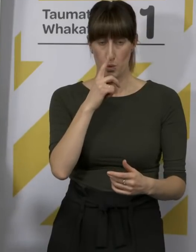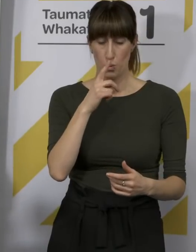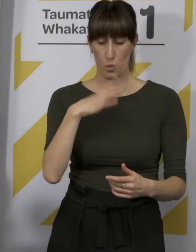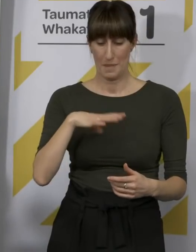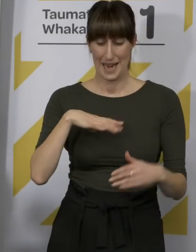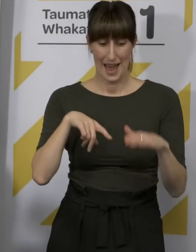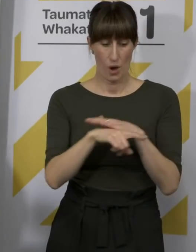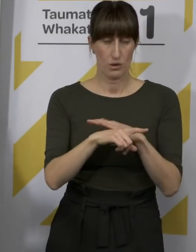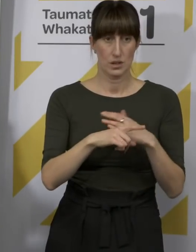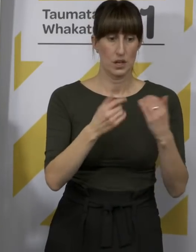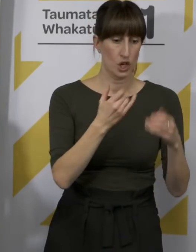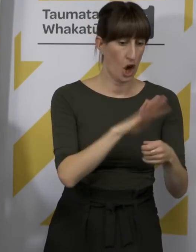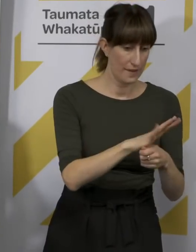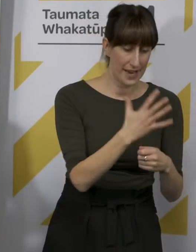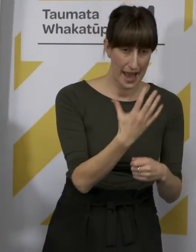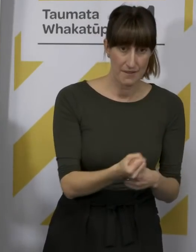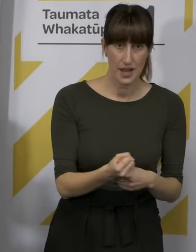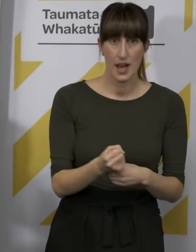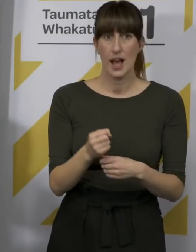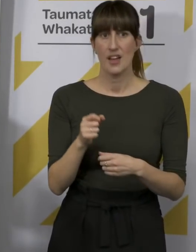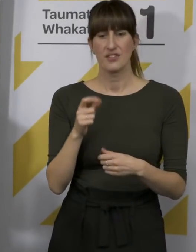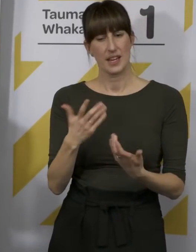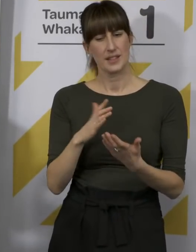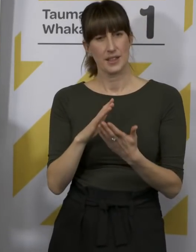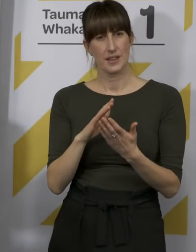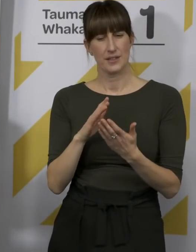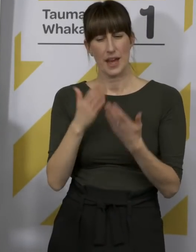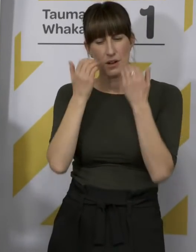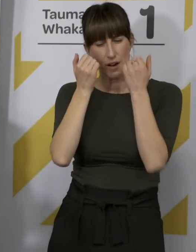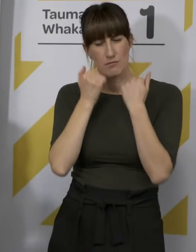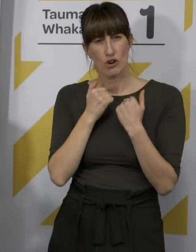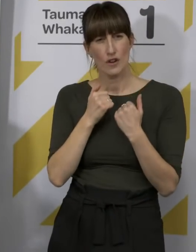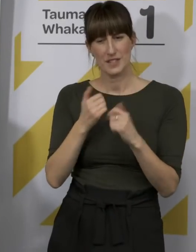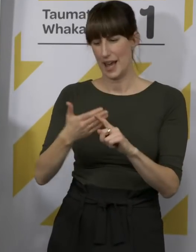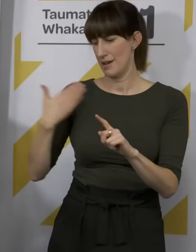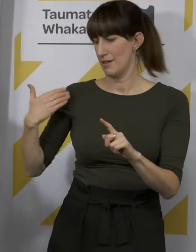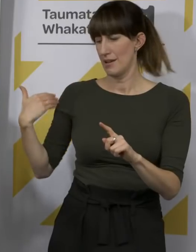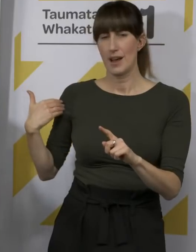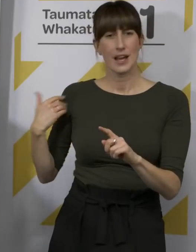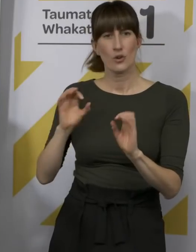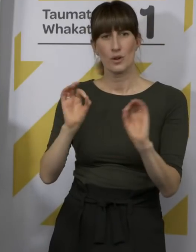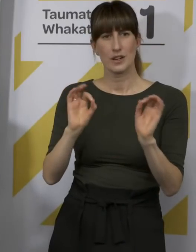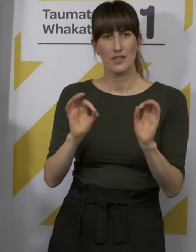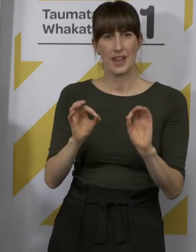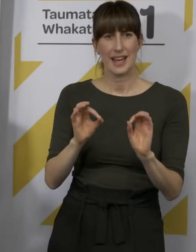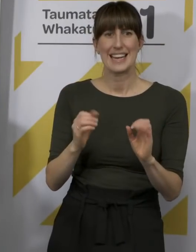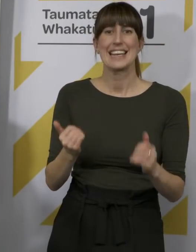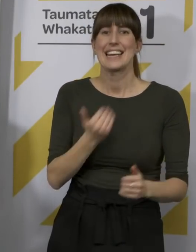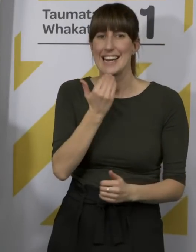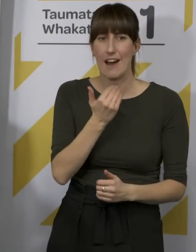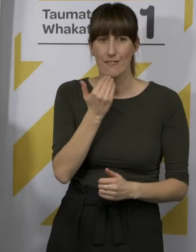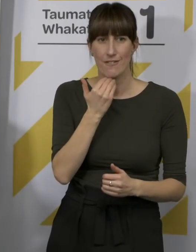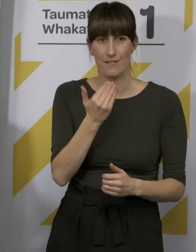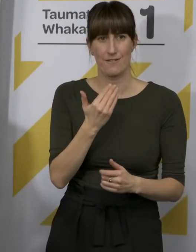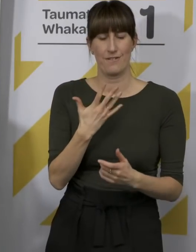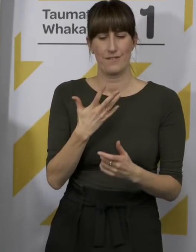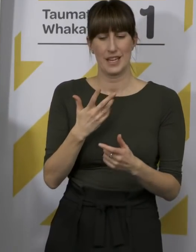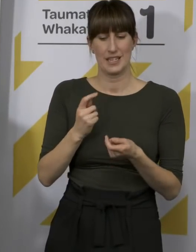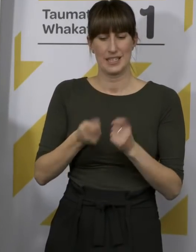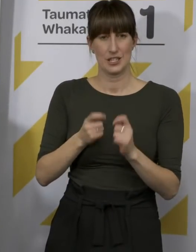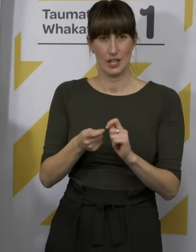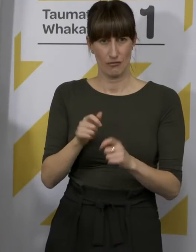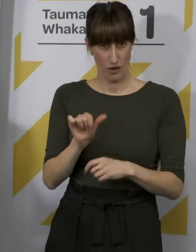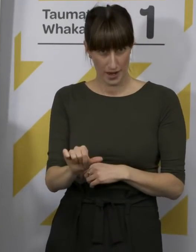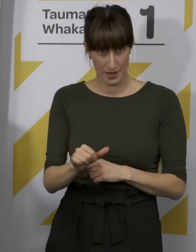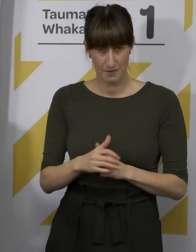testing enough. The mainstay, again, since the April the 9th, has been the 14 days managed isolation, which is